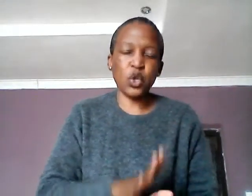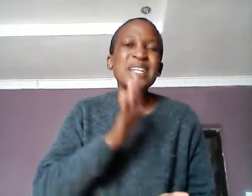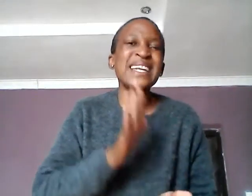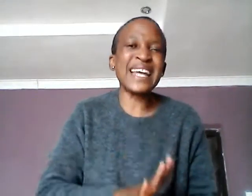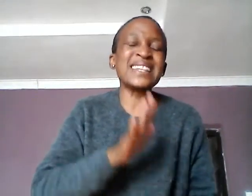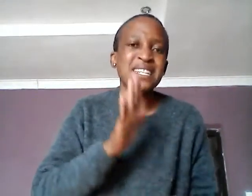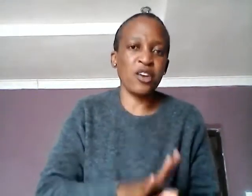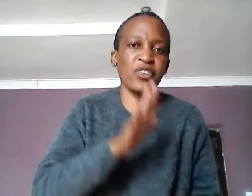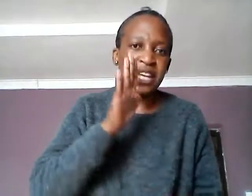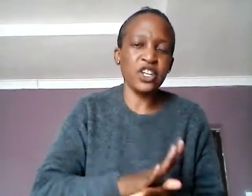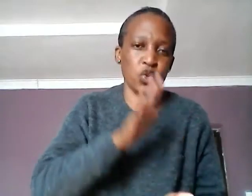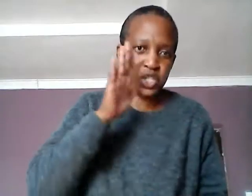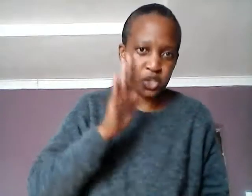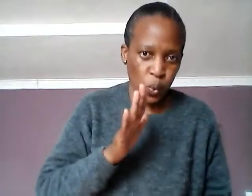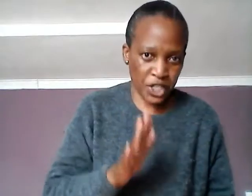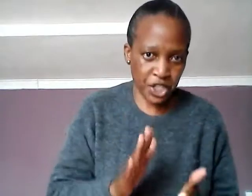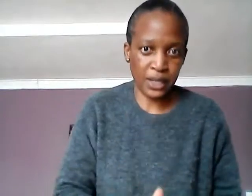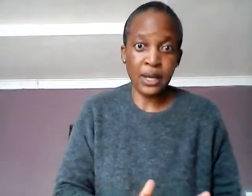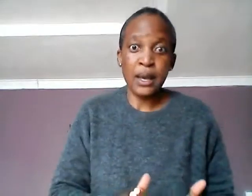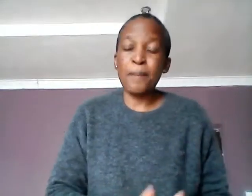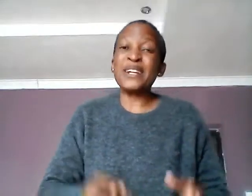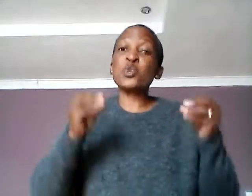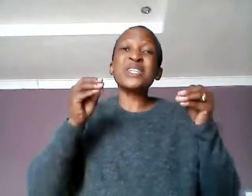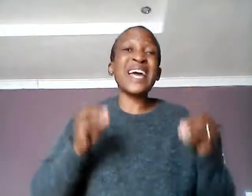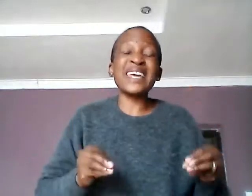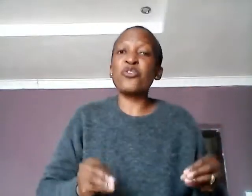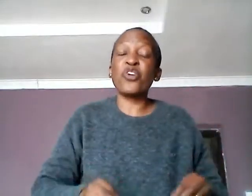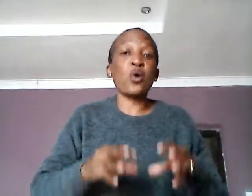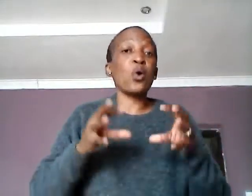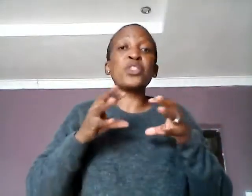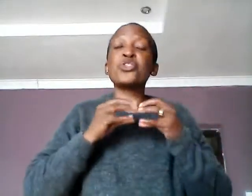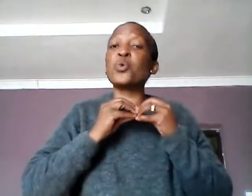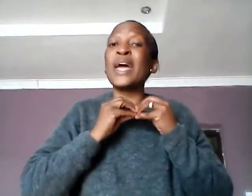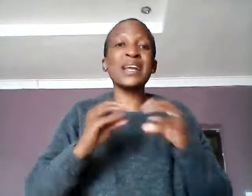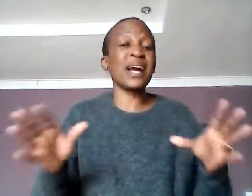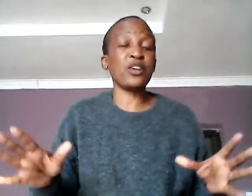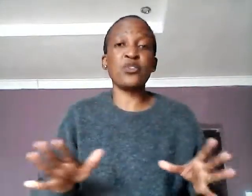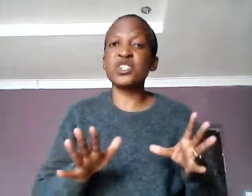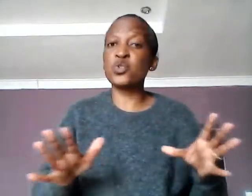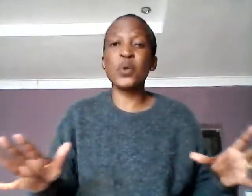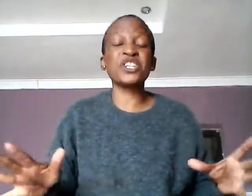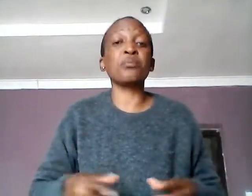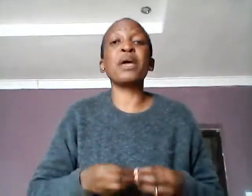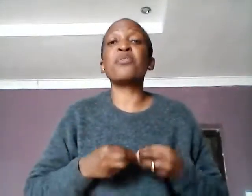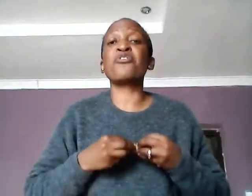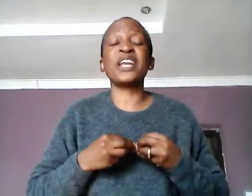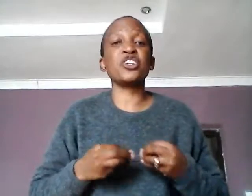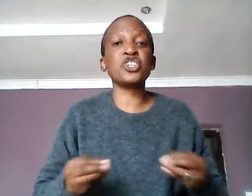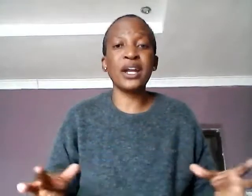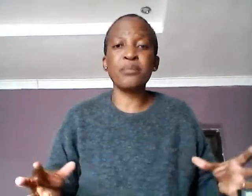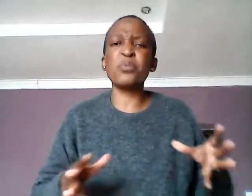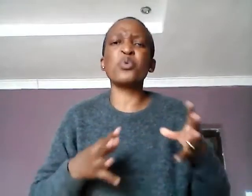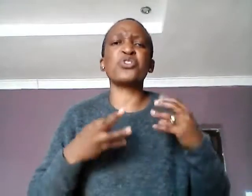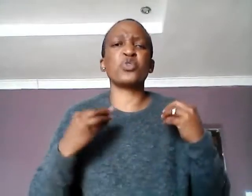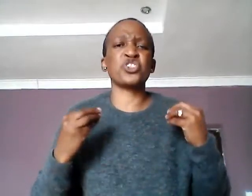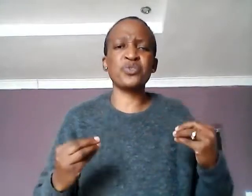Don't let the devil in your situation. But today, if you are going through any kind of situation, maybe financially, maybe with your children,